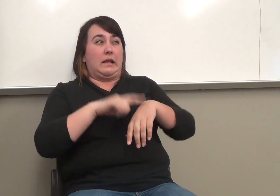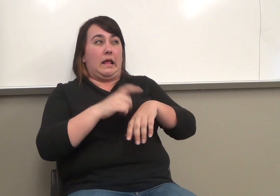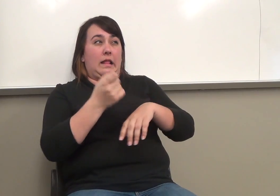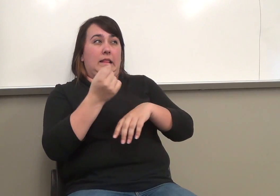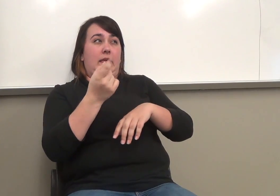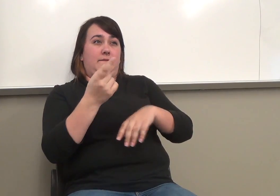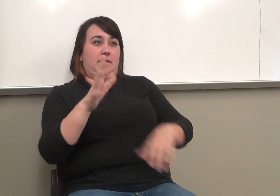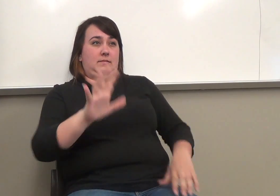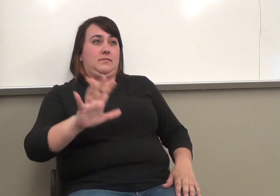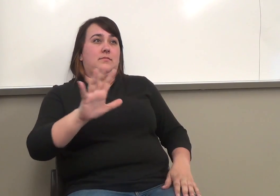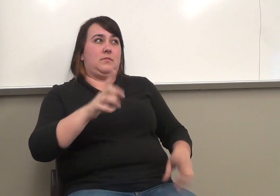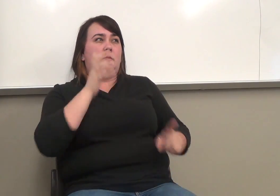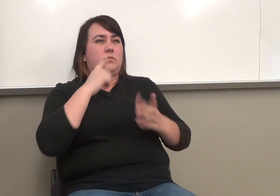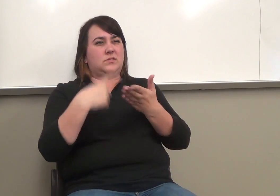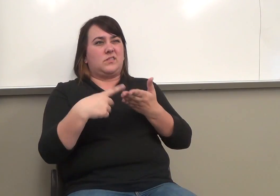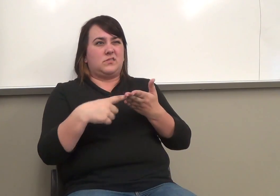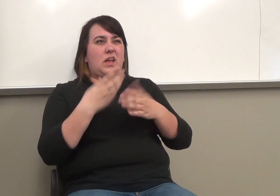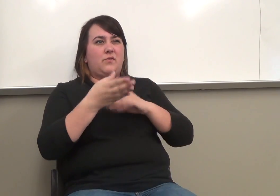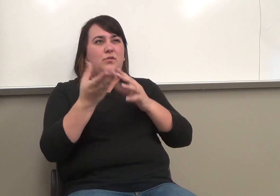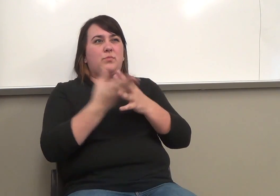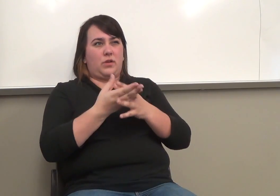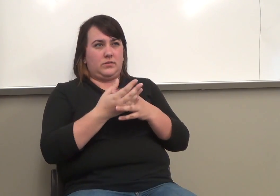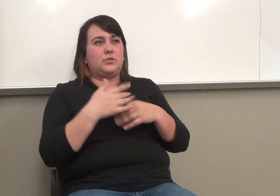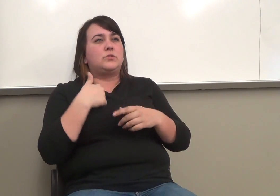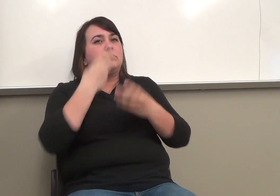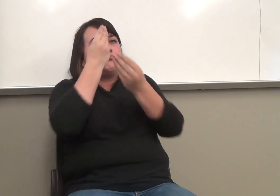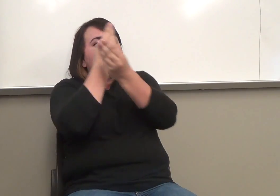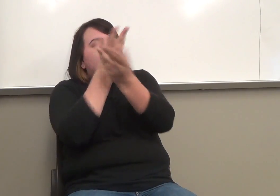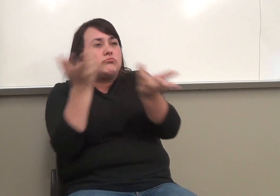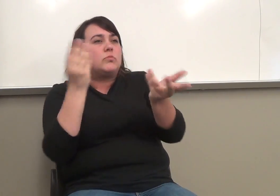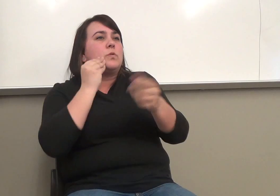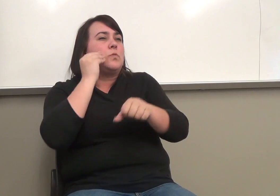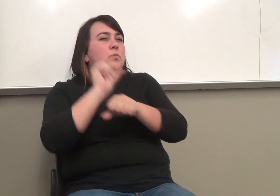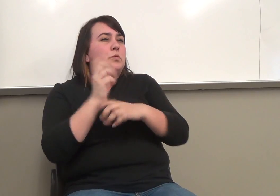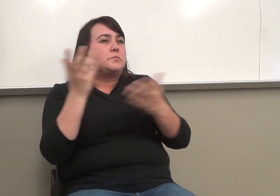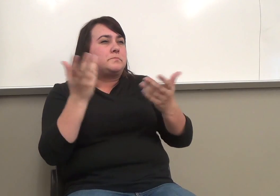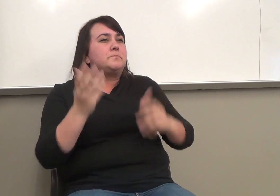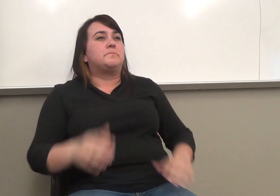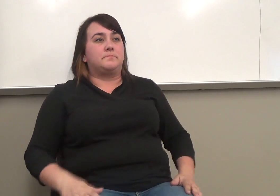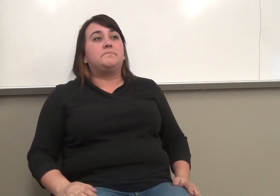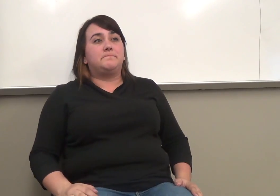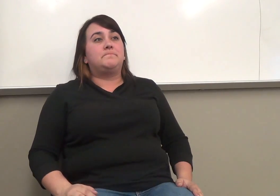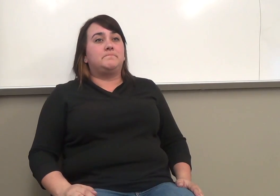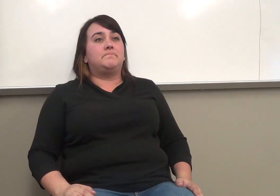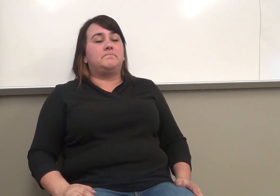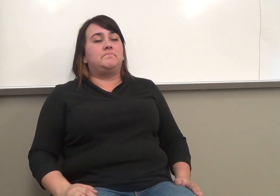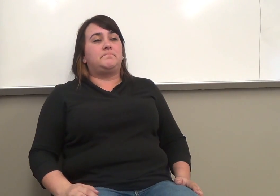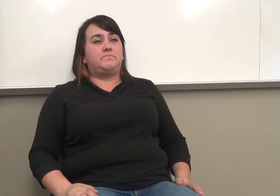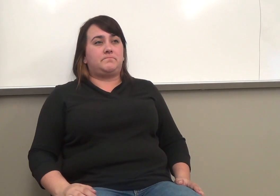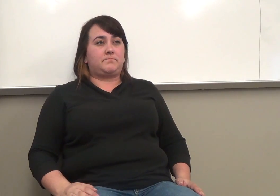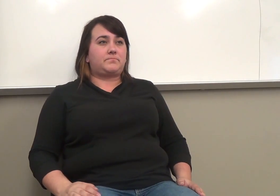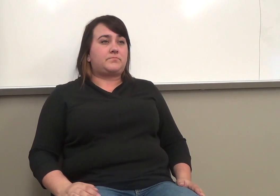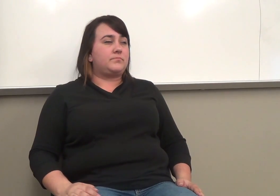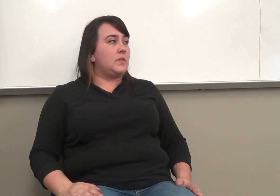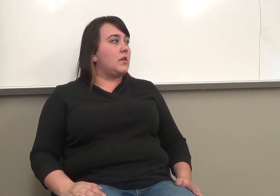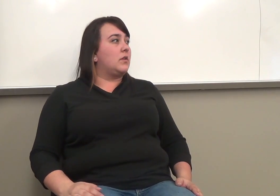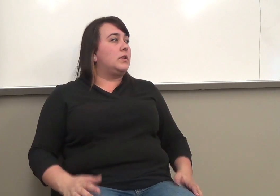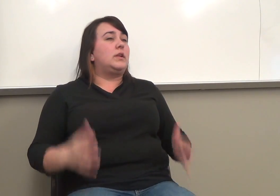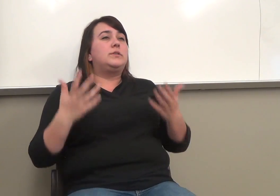give you a heads up on that homework, okay? Okay, so let's look at this